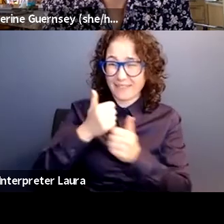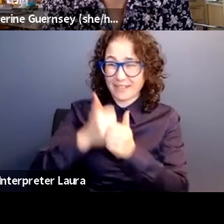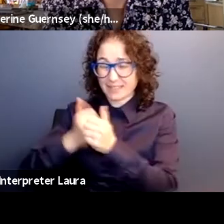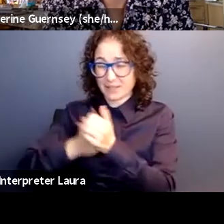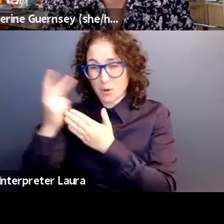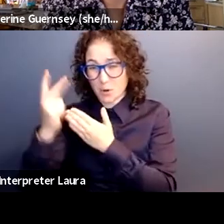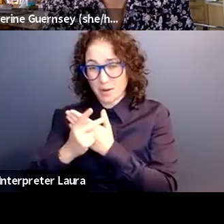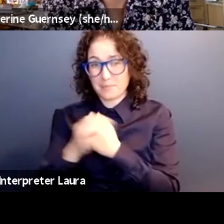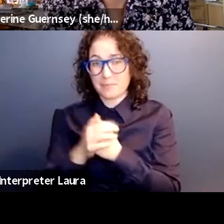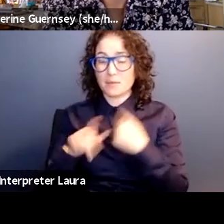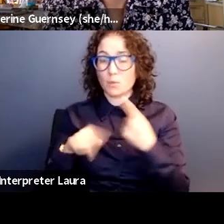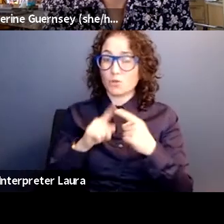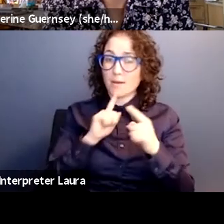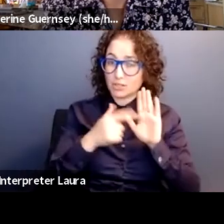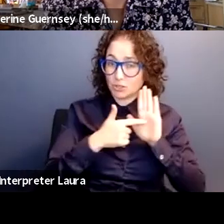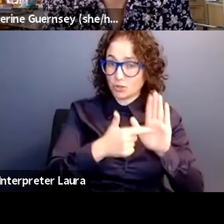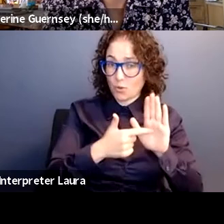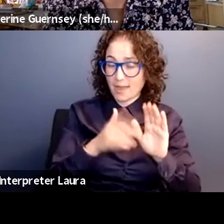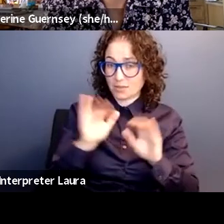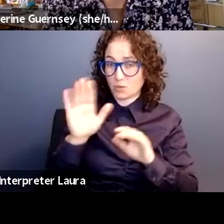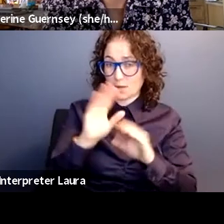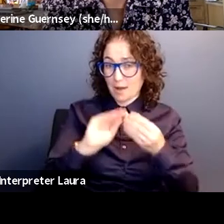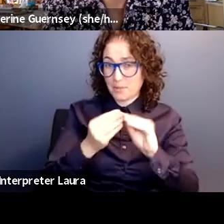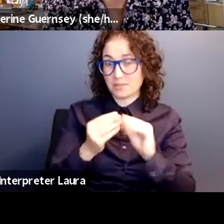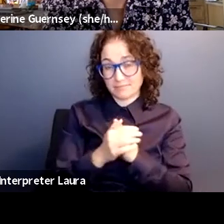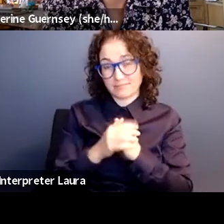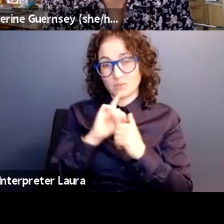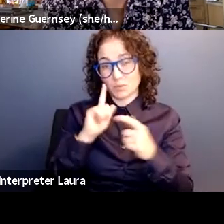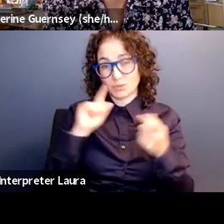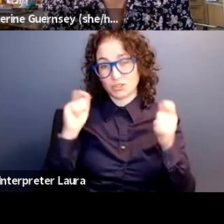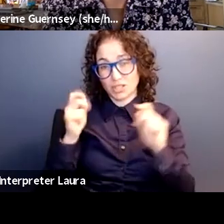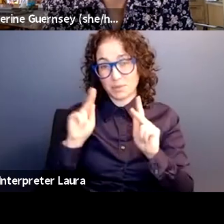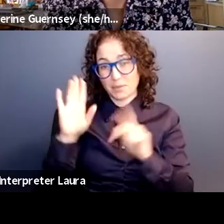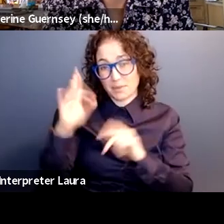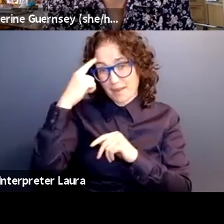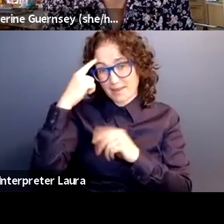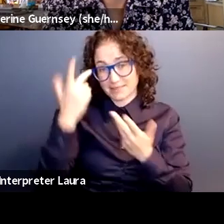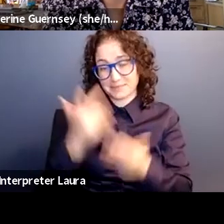And once you actually show that in the numbers, it really does change people's minds.